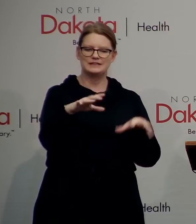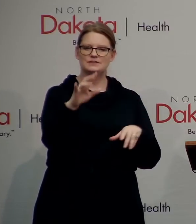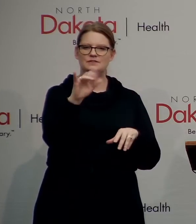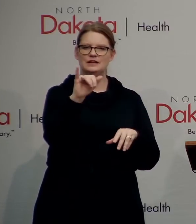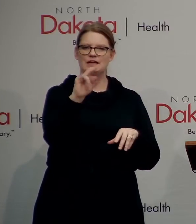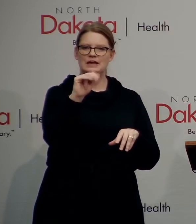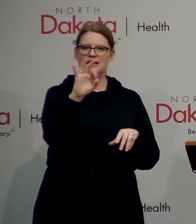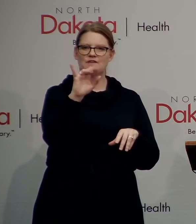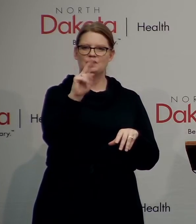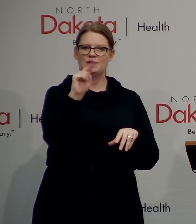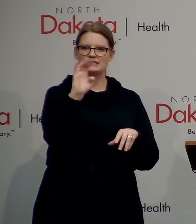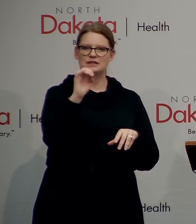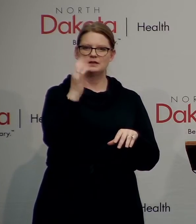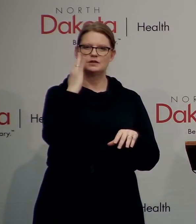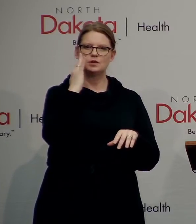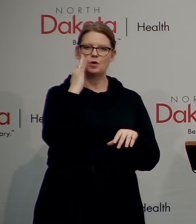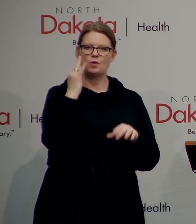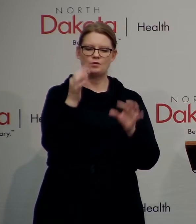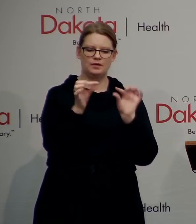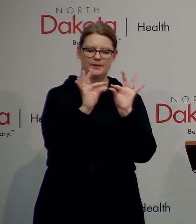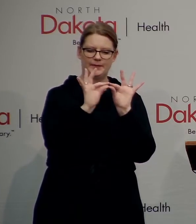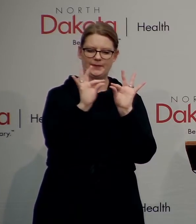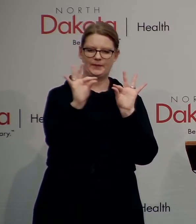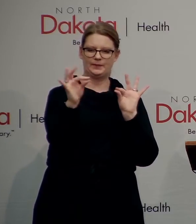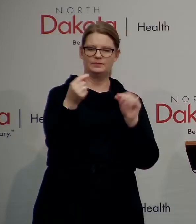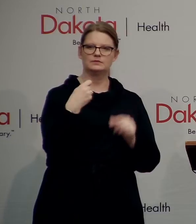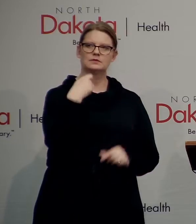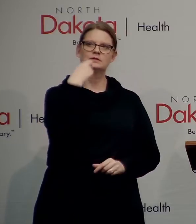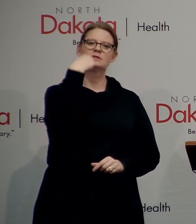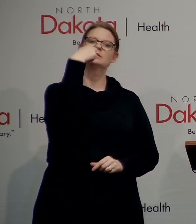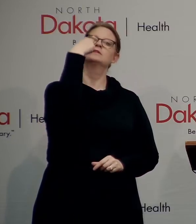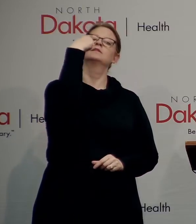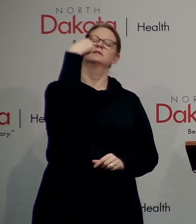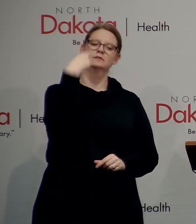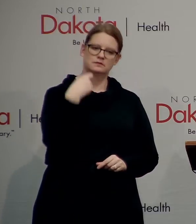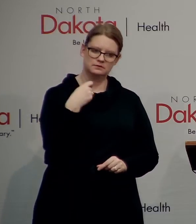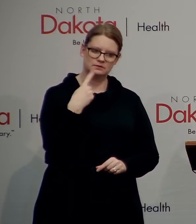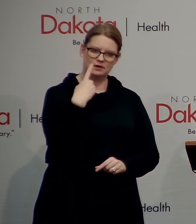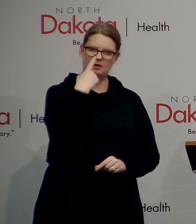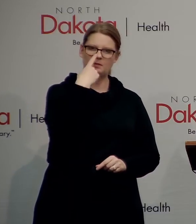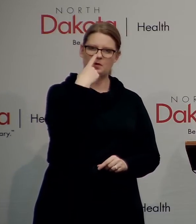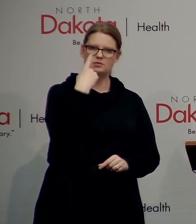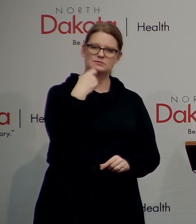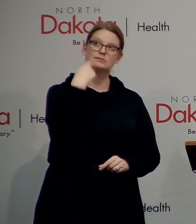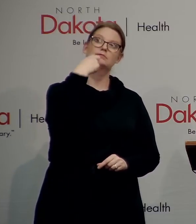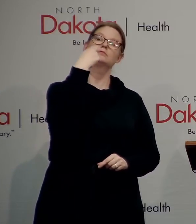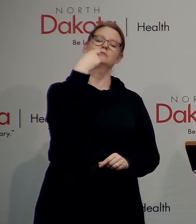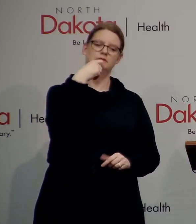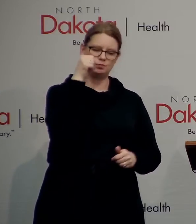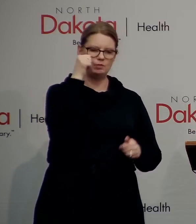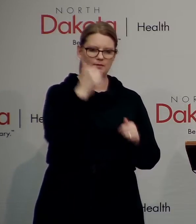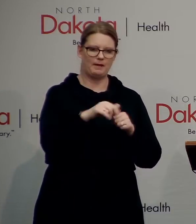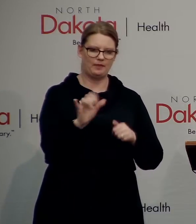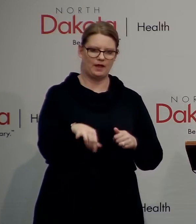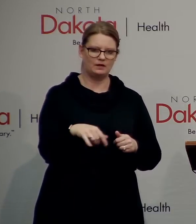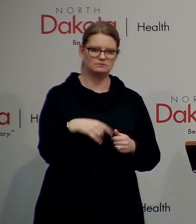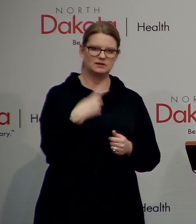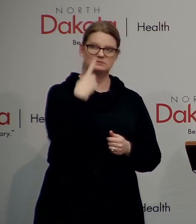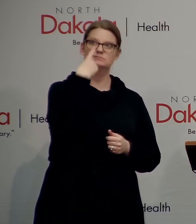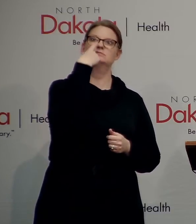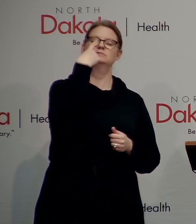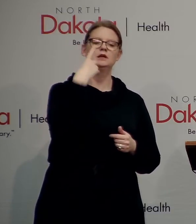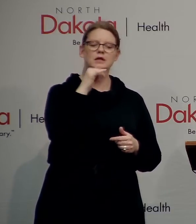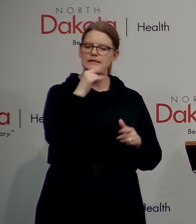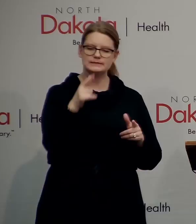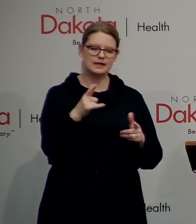they insert this long nylon swab, you will definitely have remembered that. It's not a